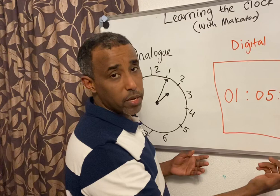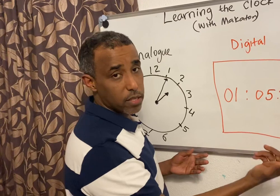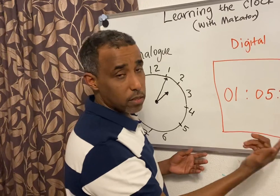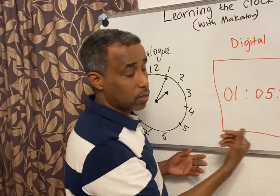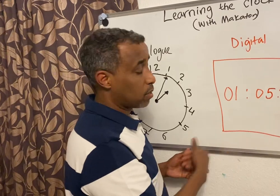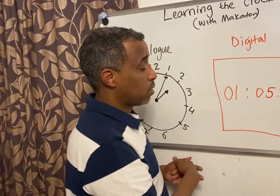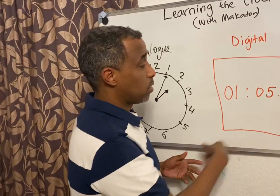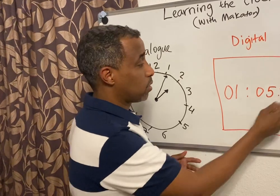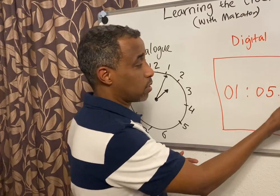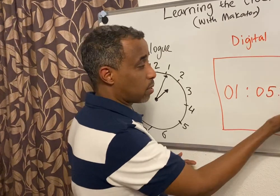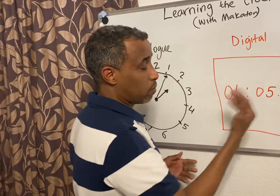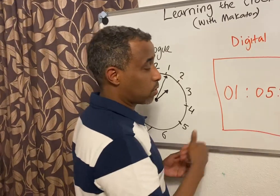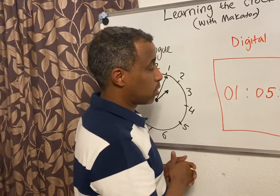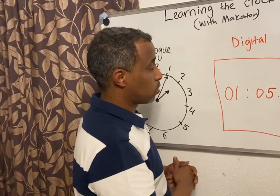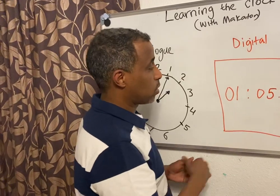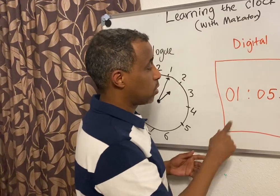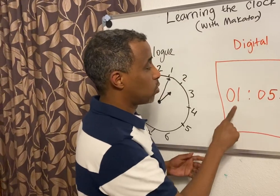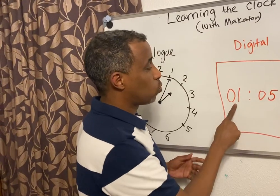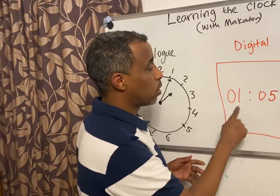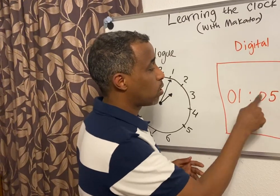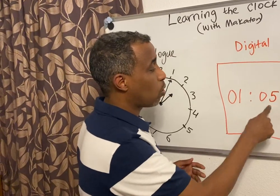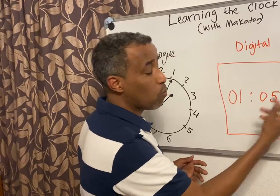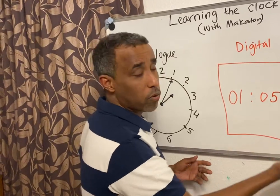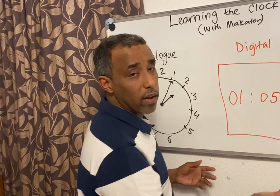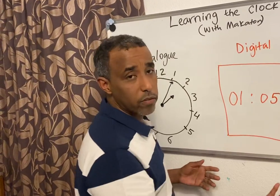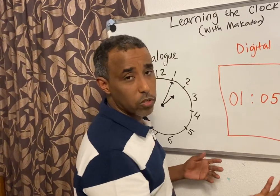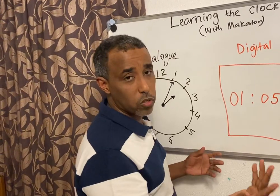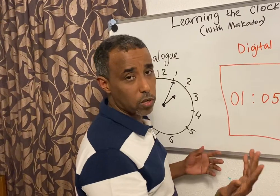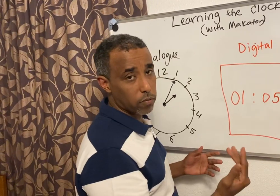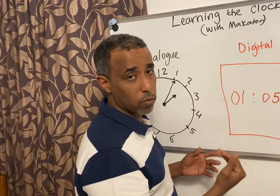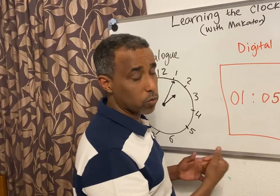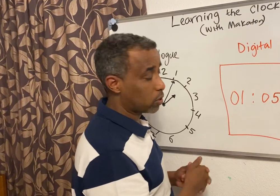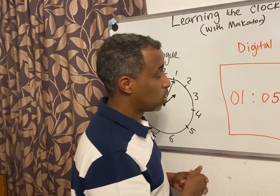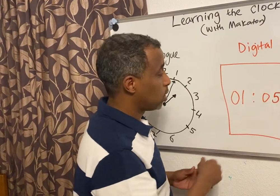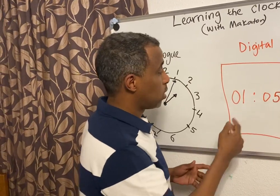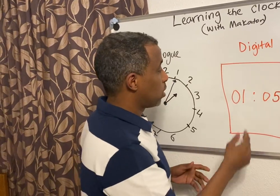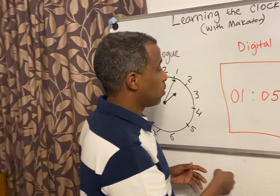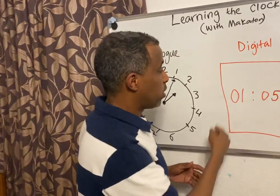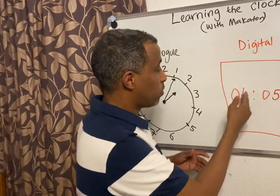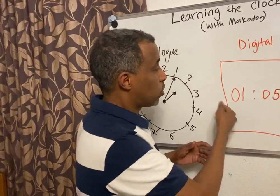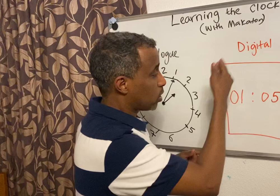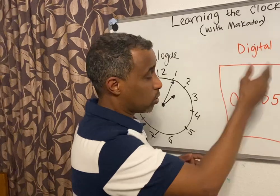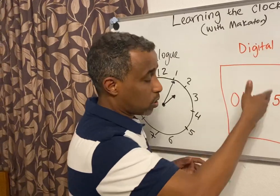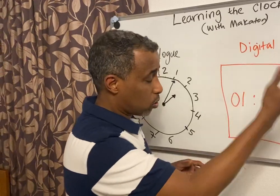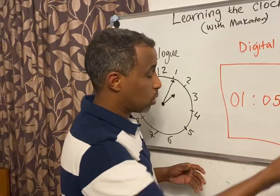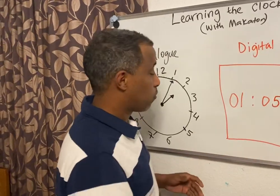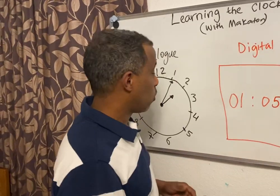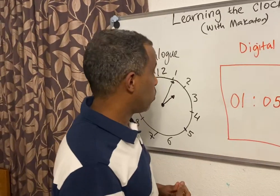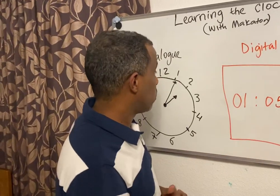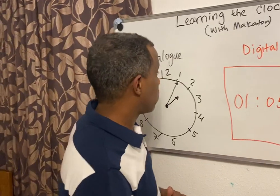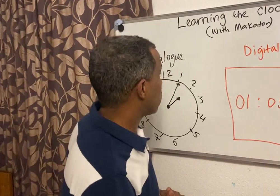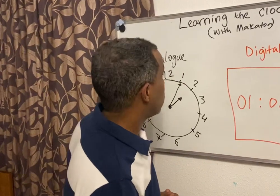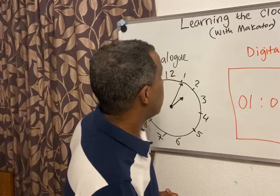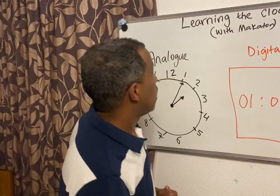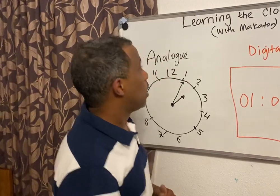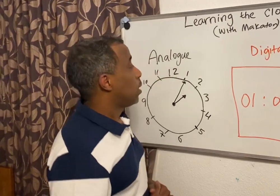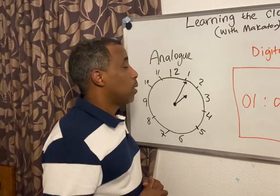5 minutes, and a couple of seconds. Okay, it's 1:05, it's straightforward. Whenever it changes, you keep following. Okay,